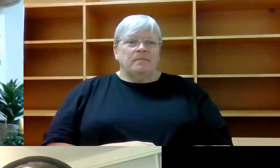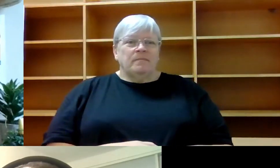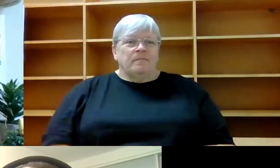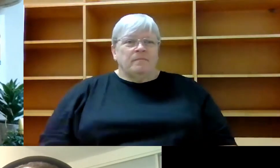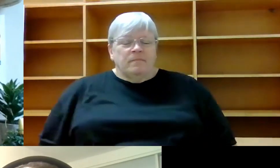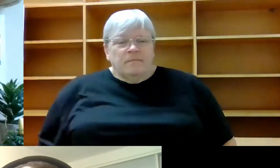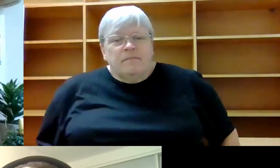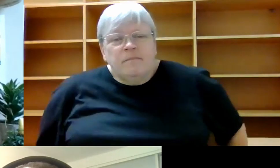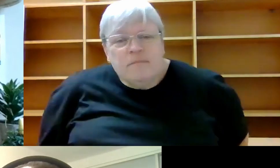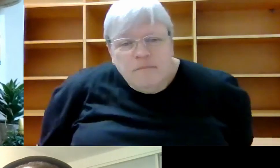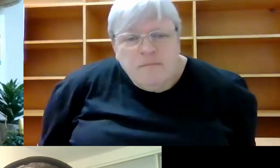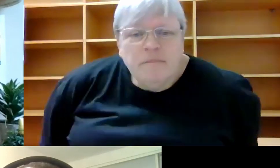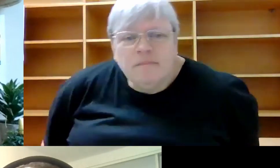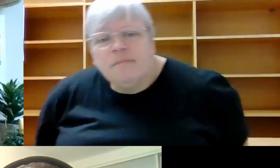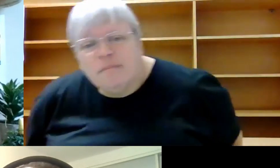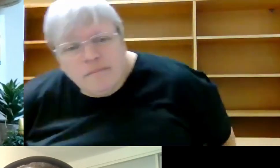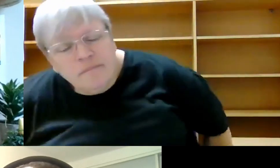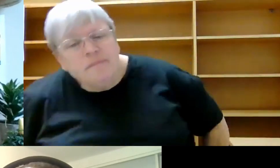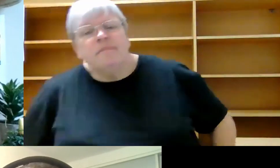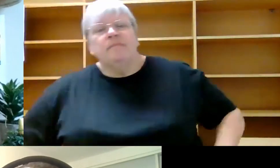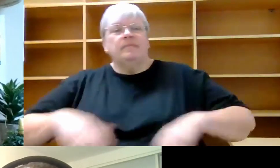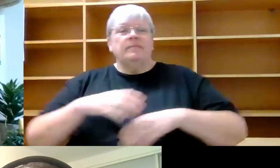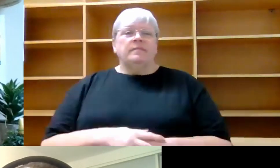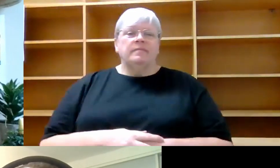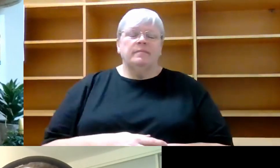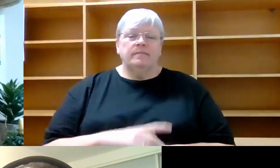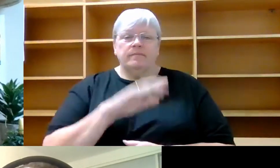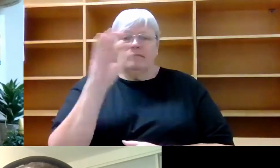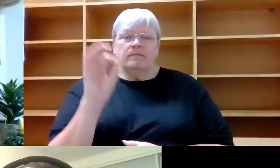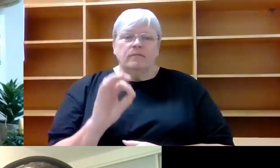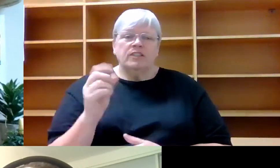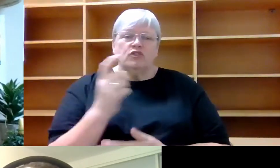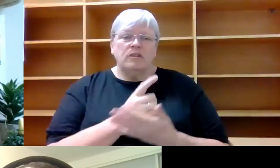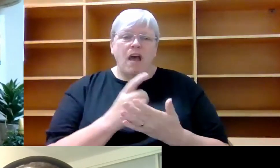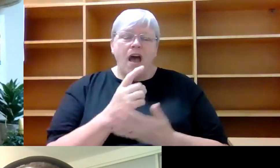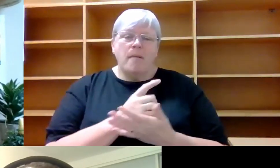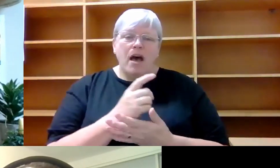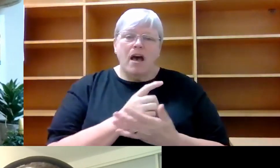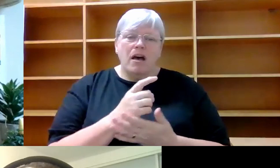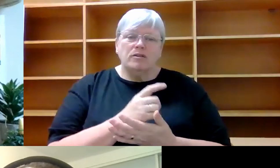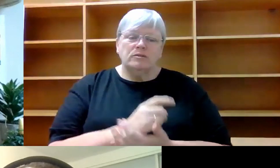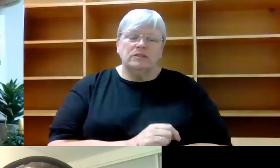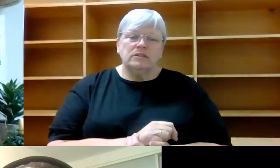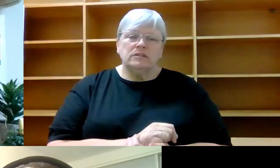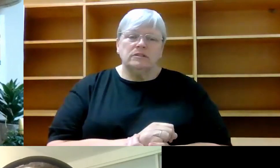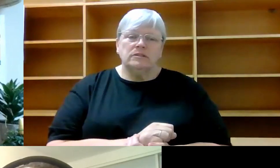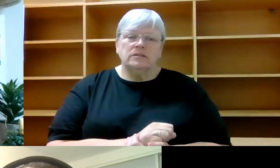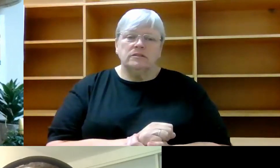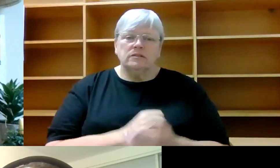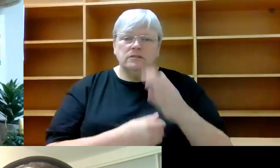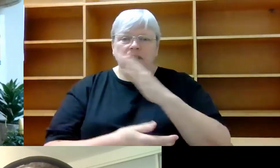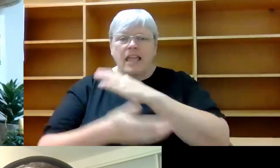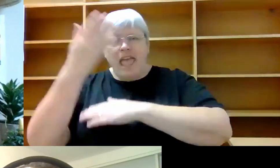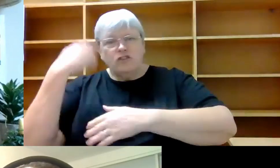Let's have a look. So there's a question about the history of slavery in Scotland